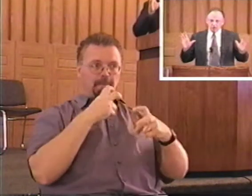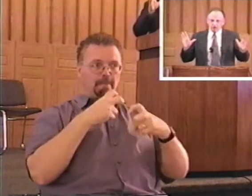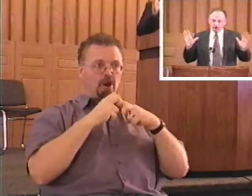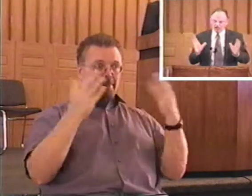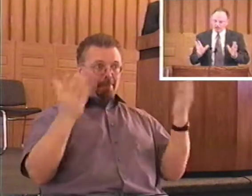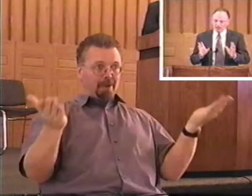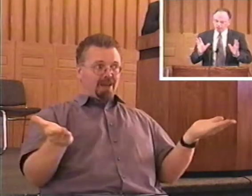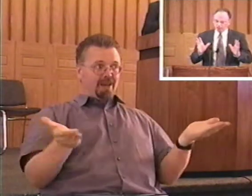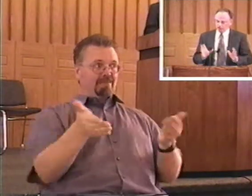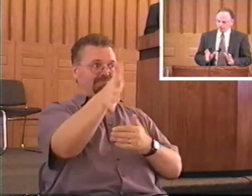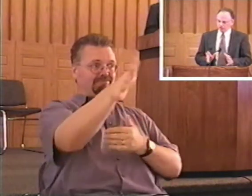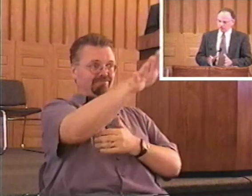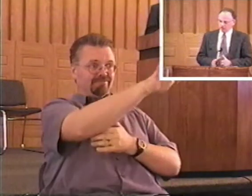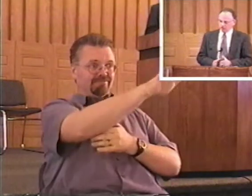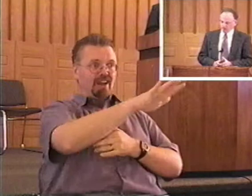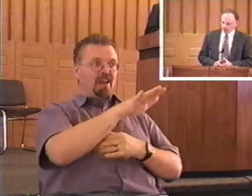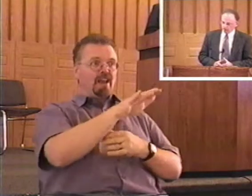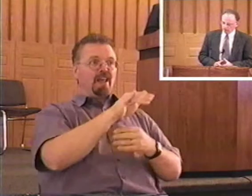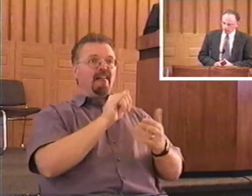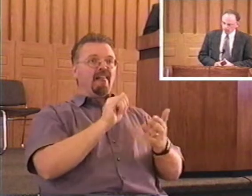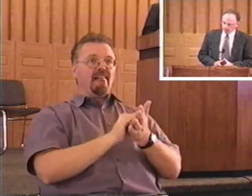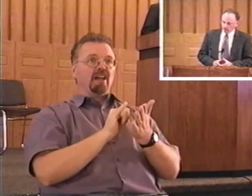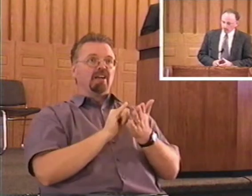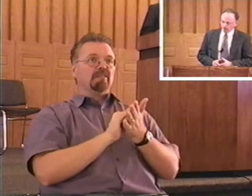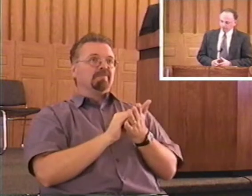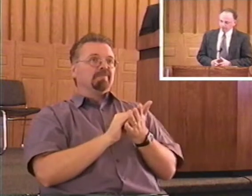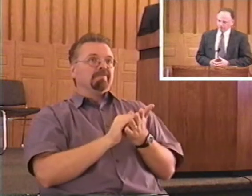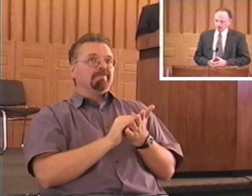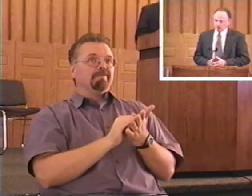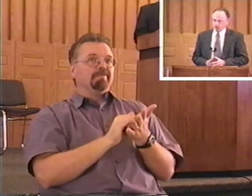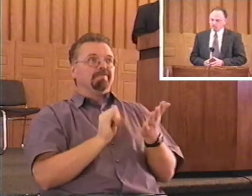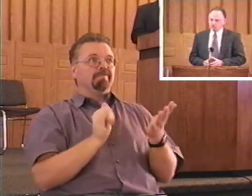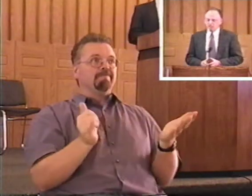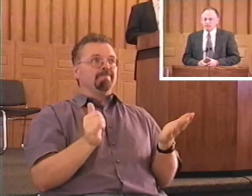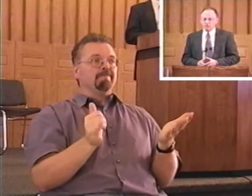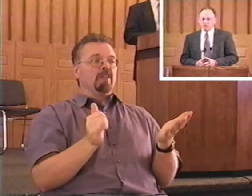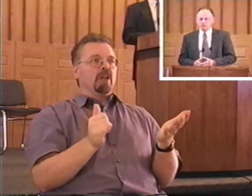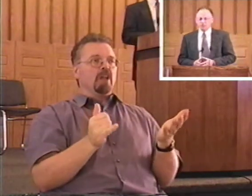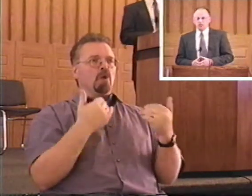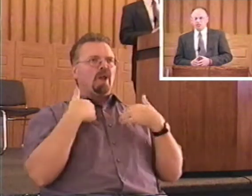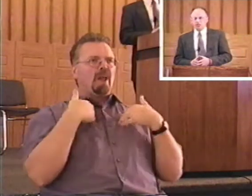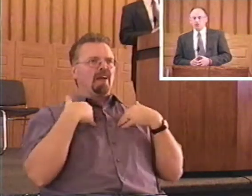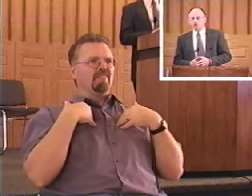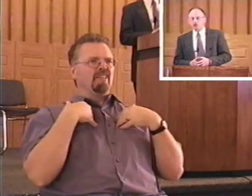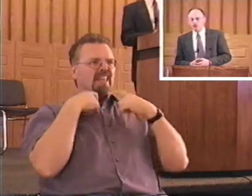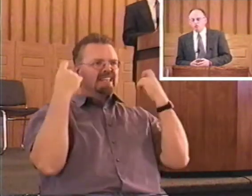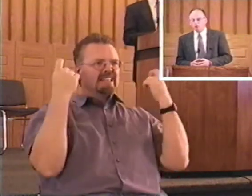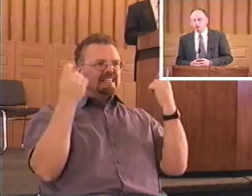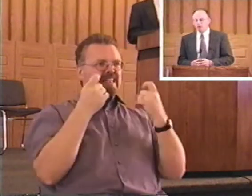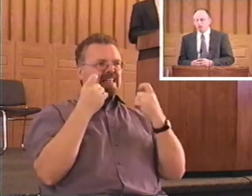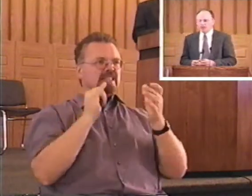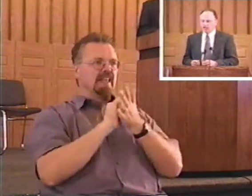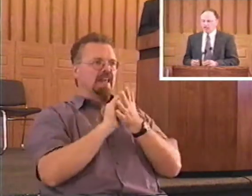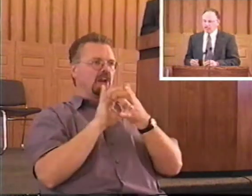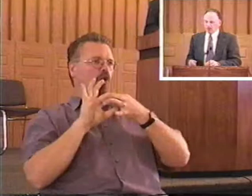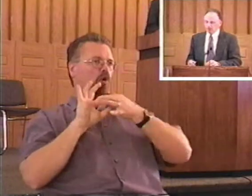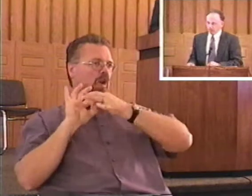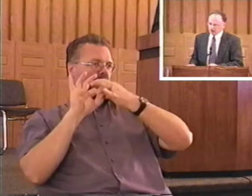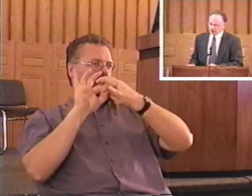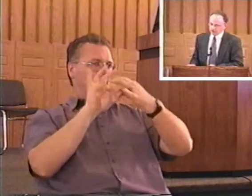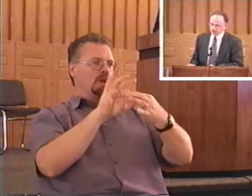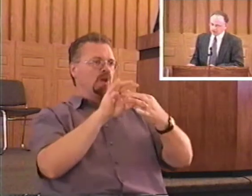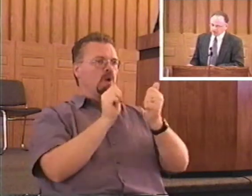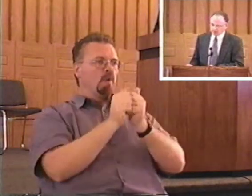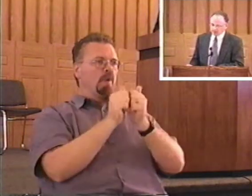in a highly religious area of the sins that are associated with being